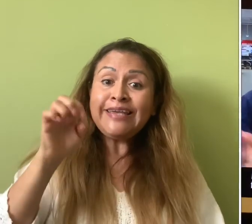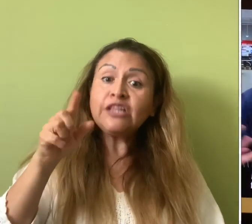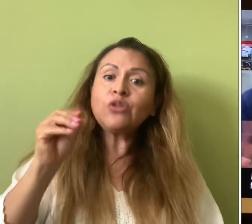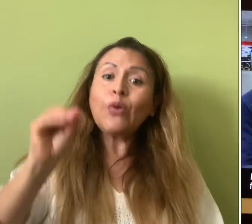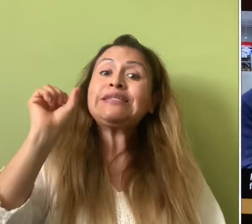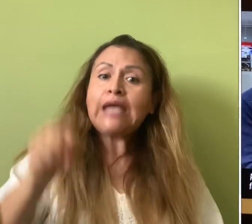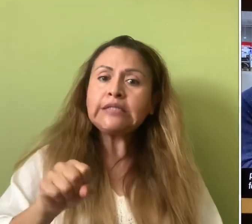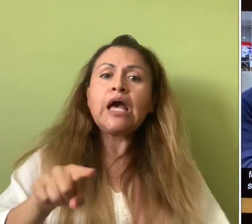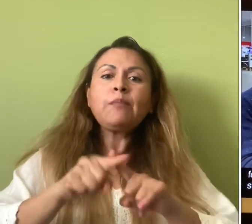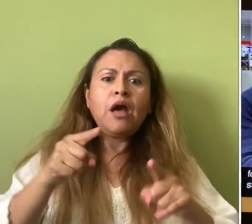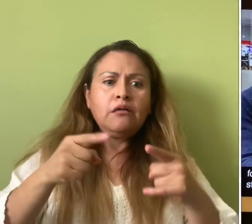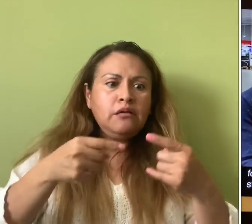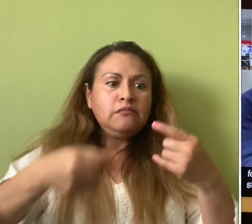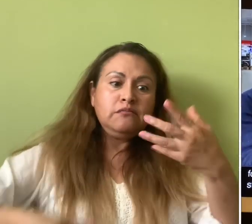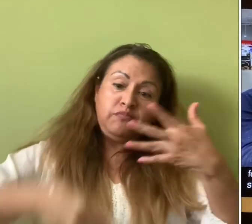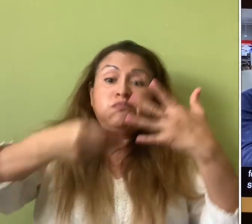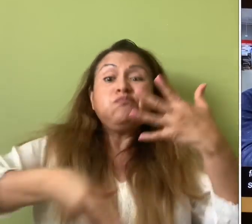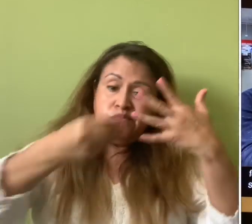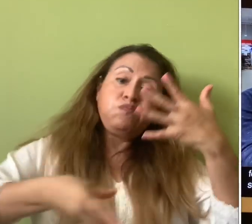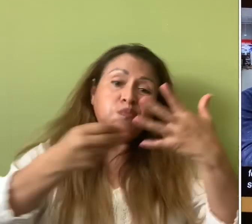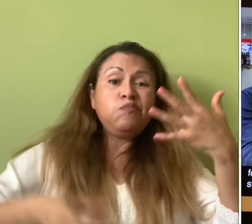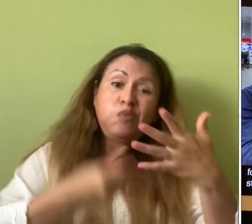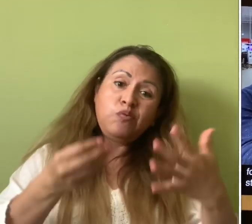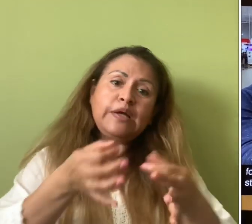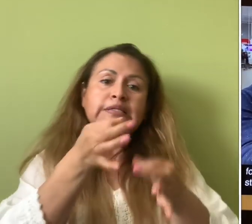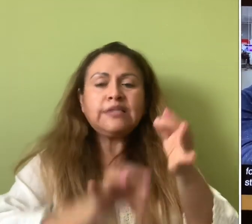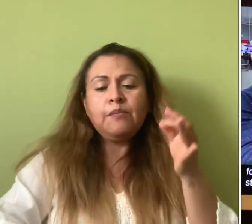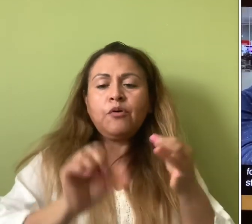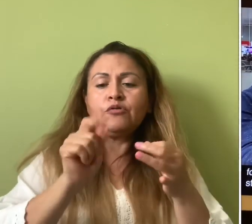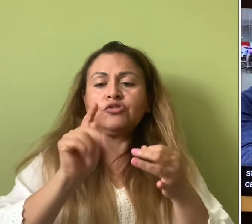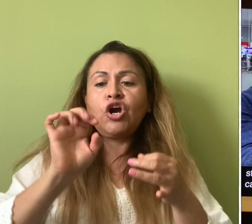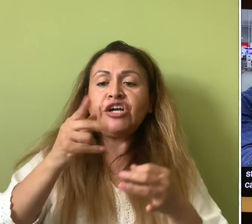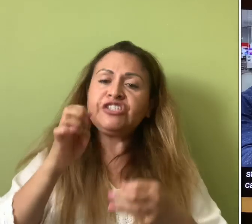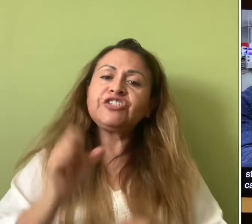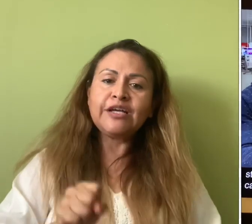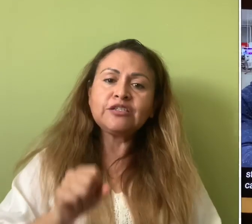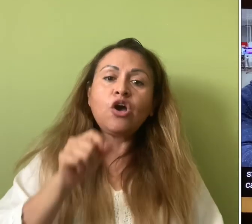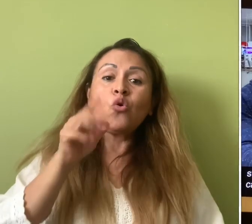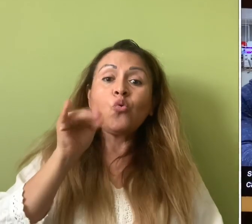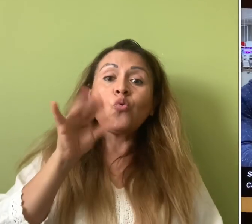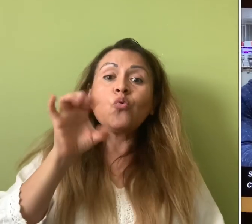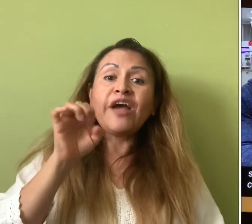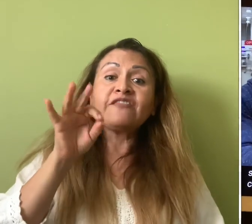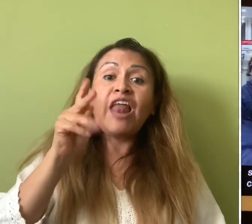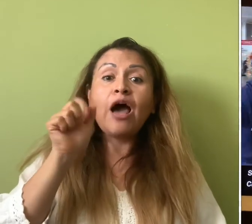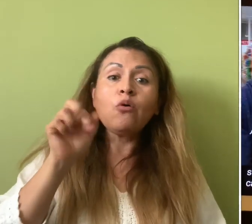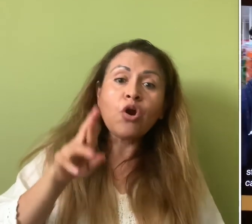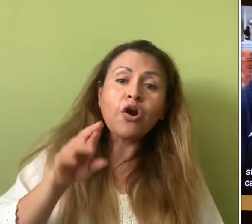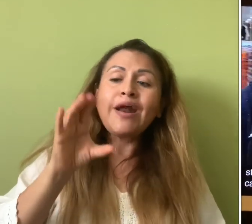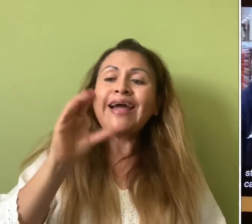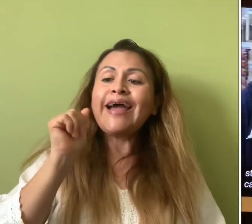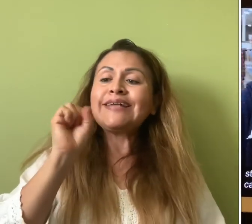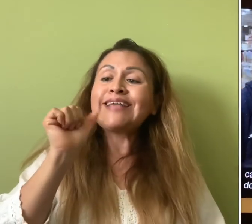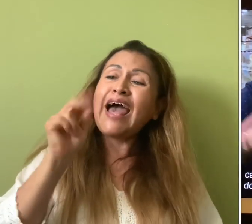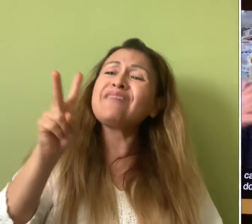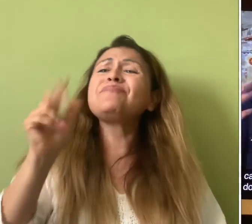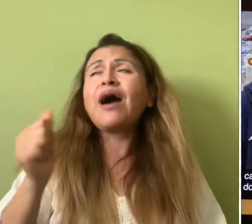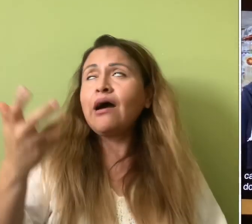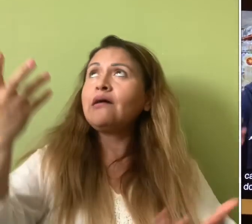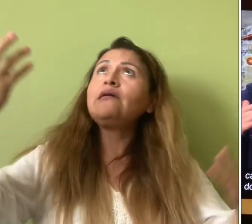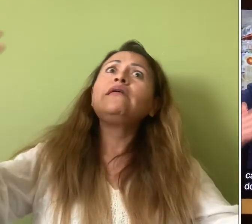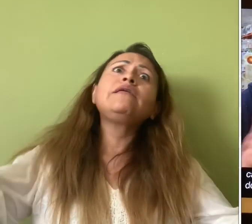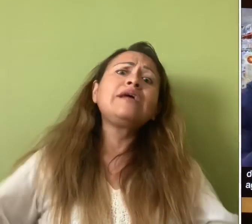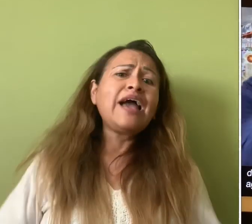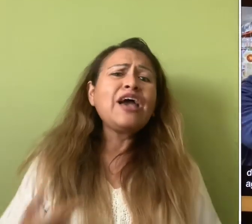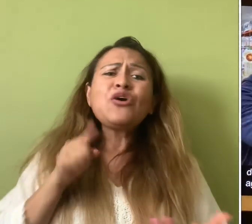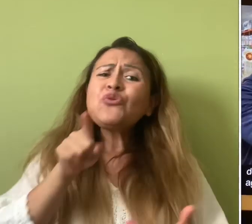it's followed by all these simple starches, the rice flour, potato starch, cassava, and that's the kind of stuff